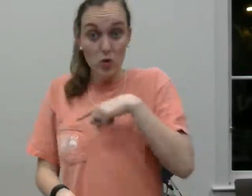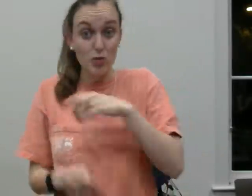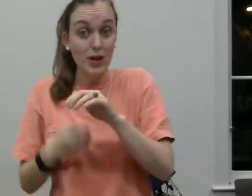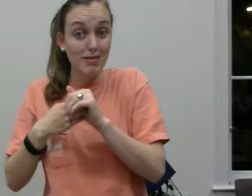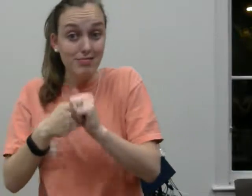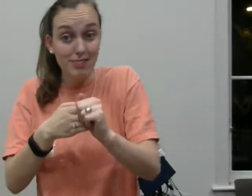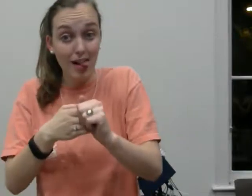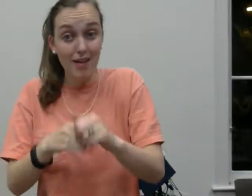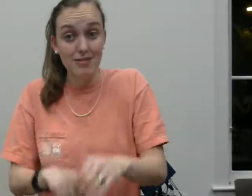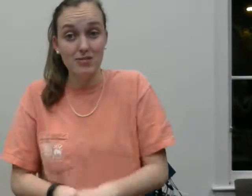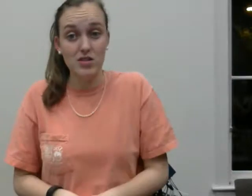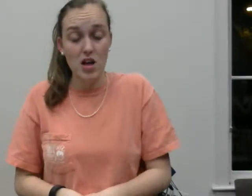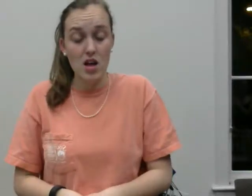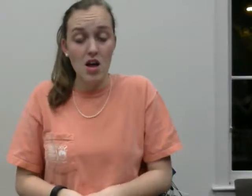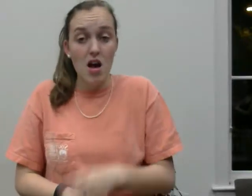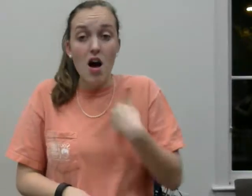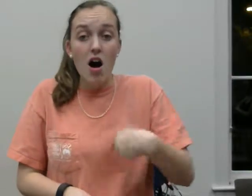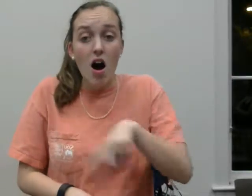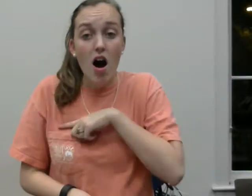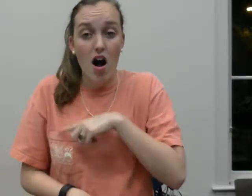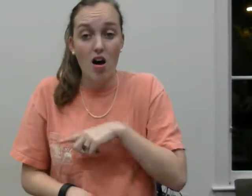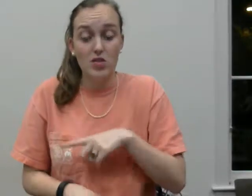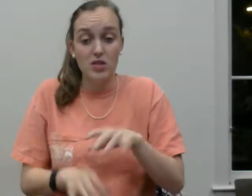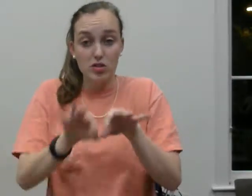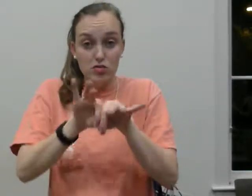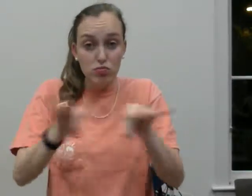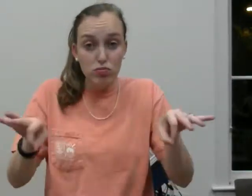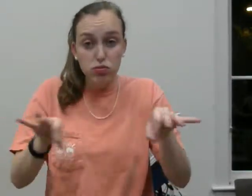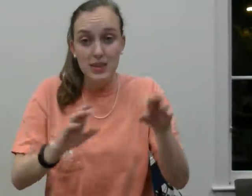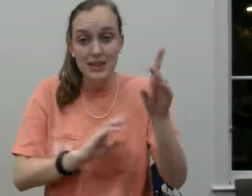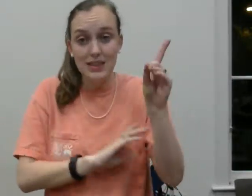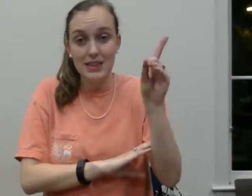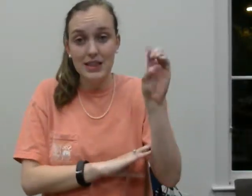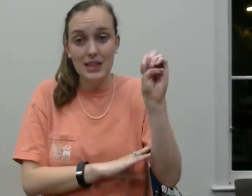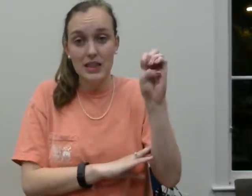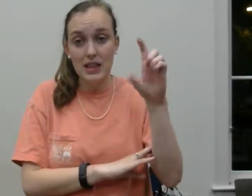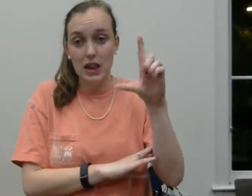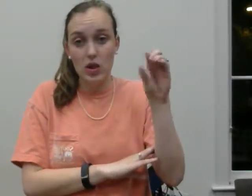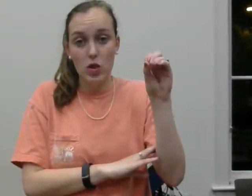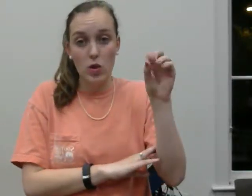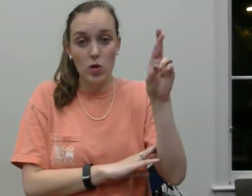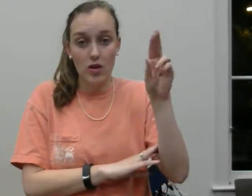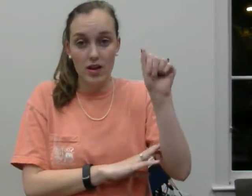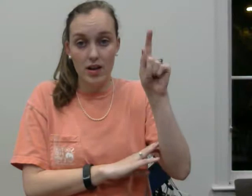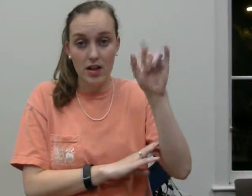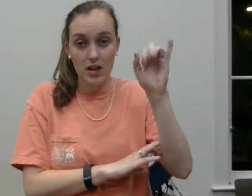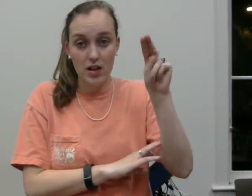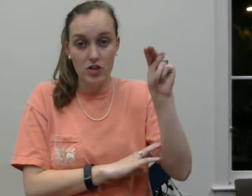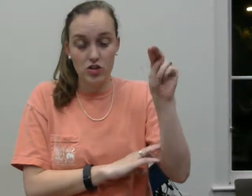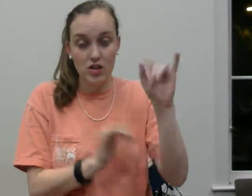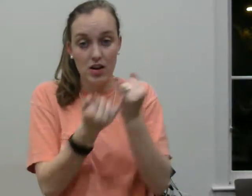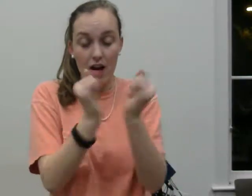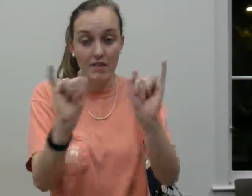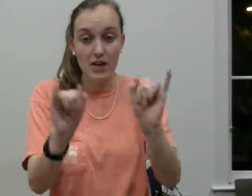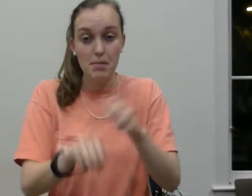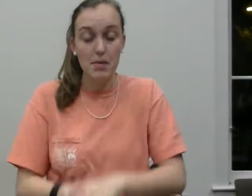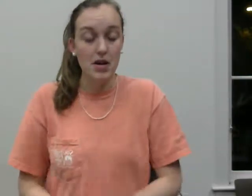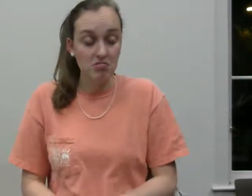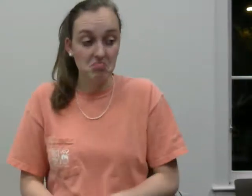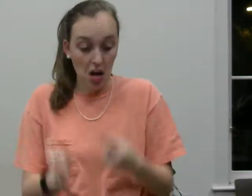our Constitution, our Declaration of Independence kind of served as a model for all these other countries. Number 16, in addition to independence, what was something else,